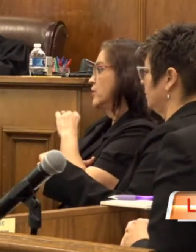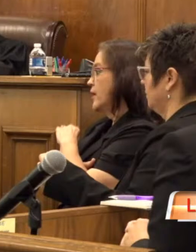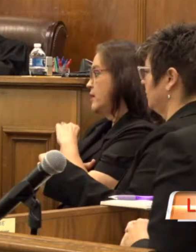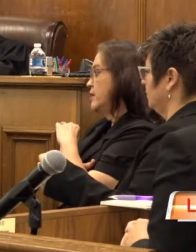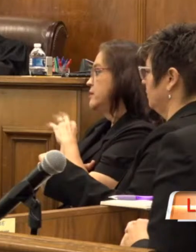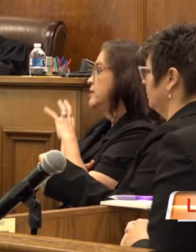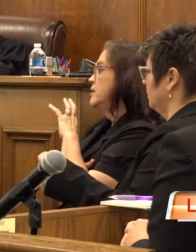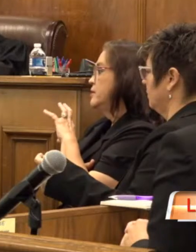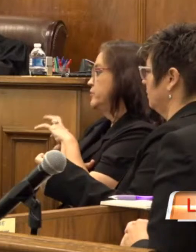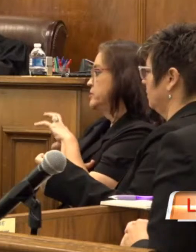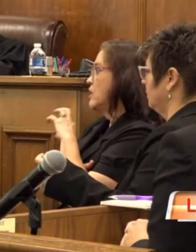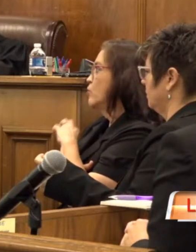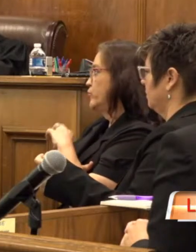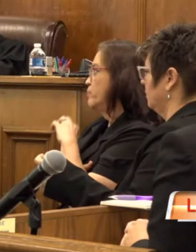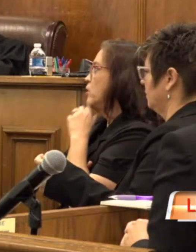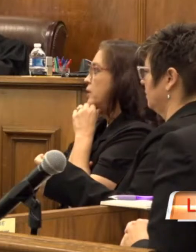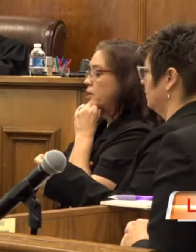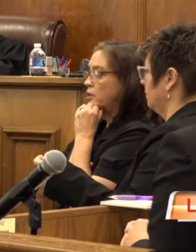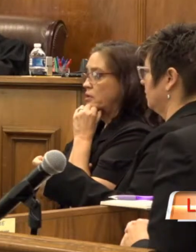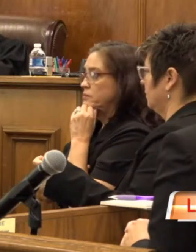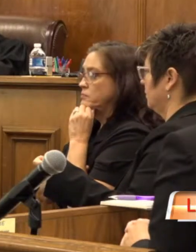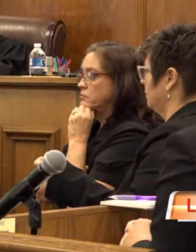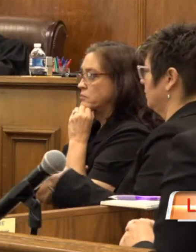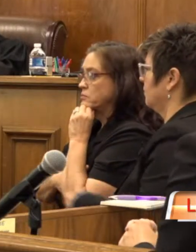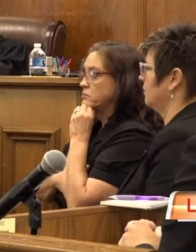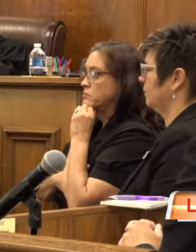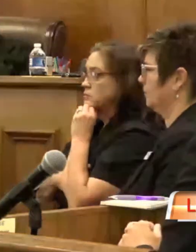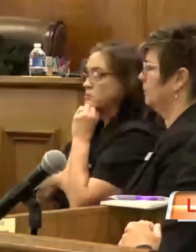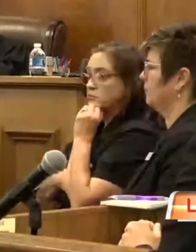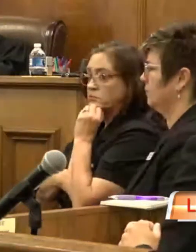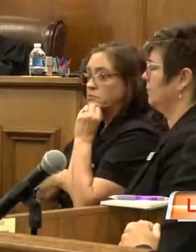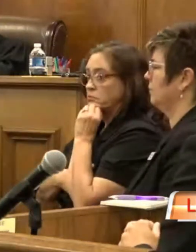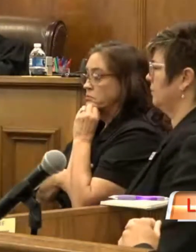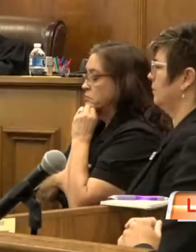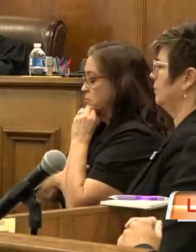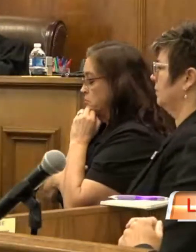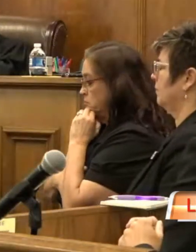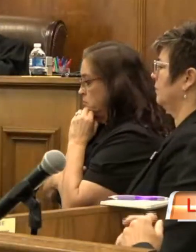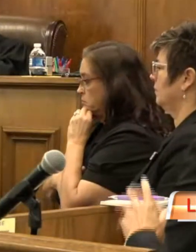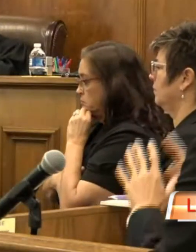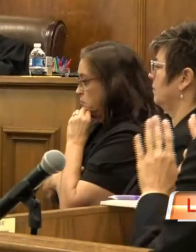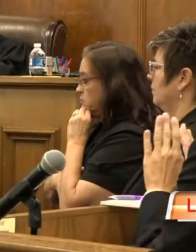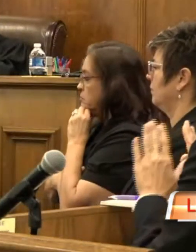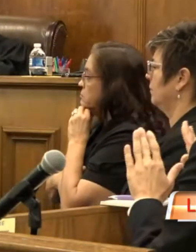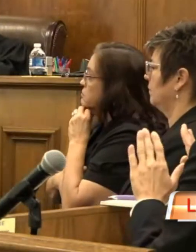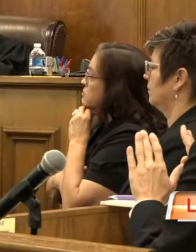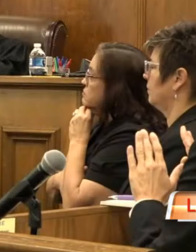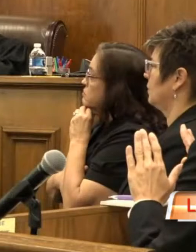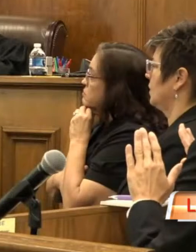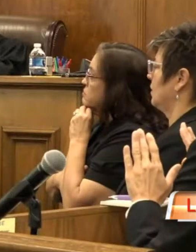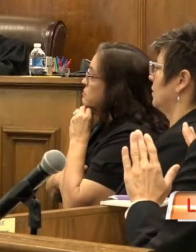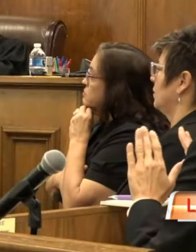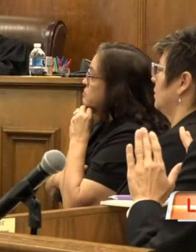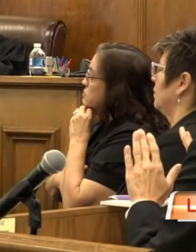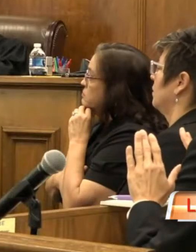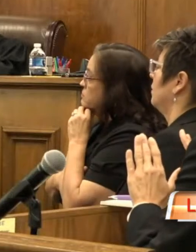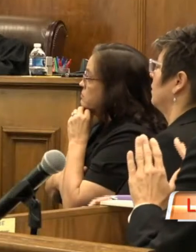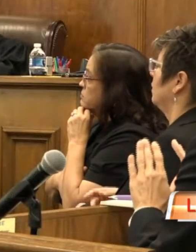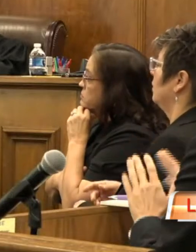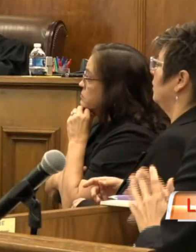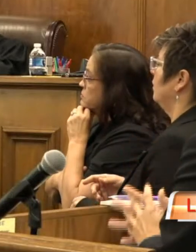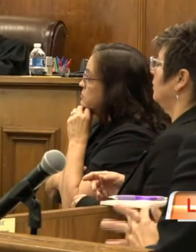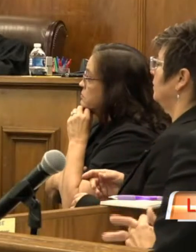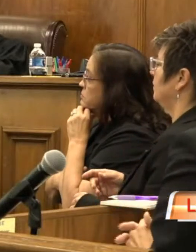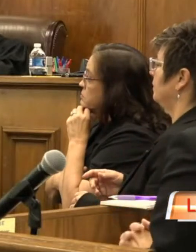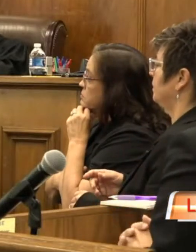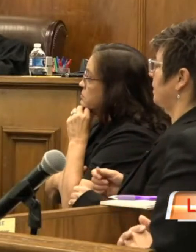had in her hand the sock with the ball in it. Okay. And so what you saw, can you describe how